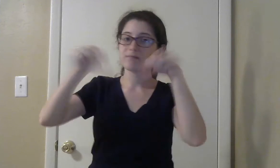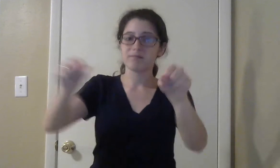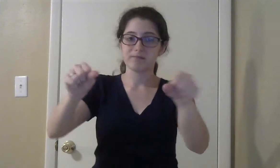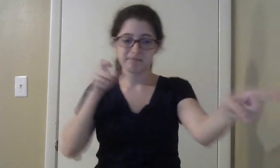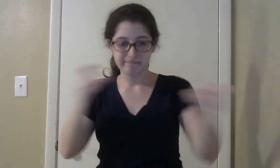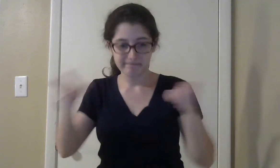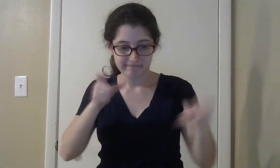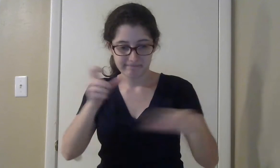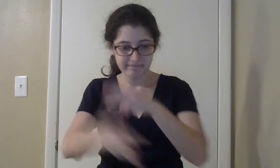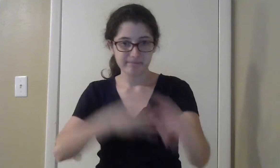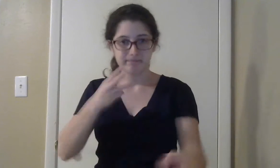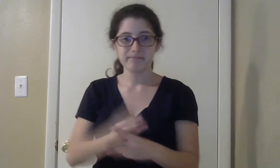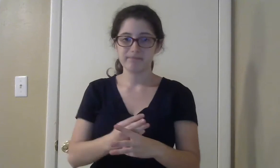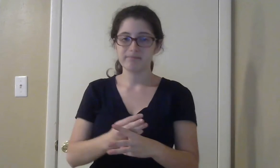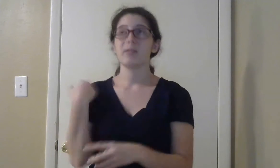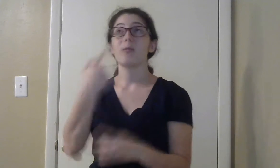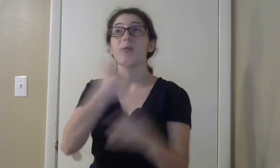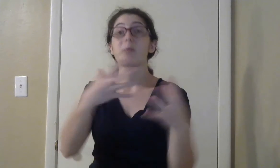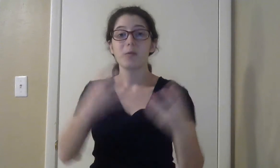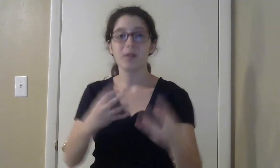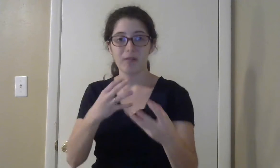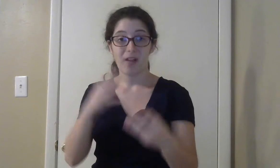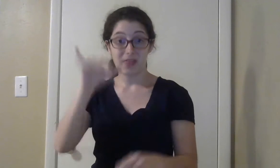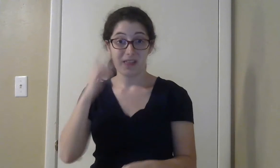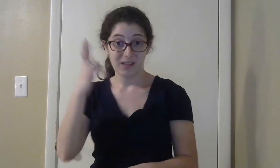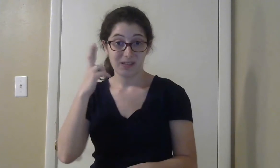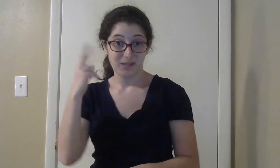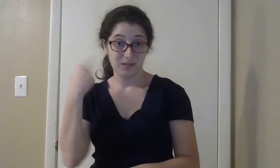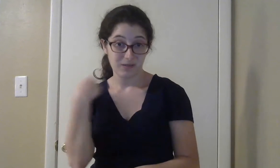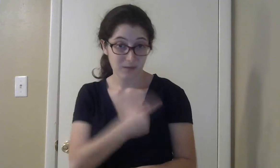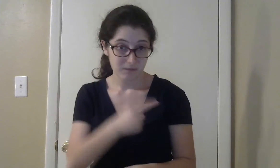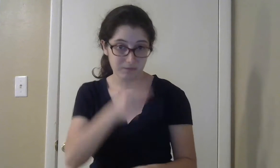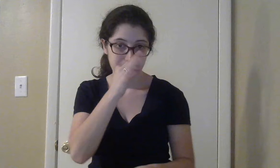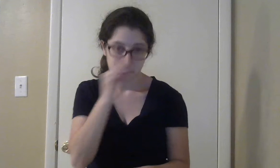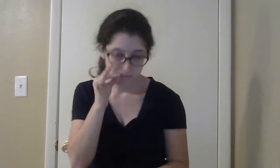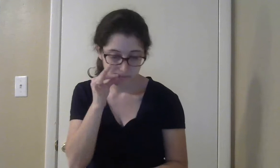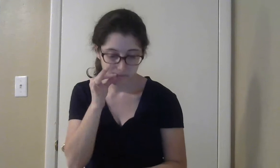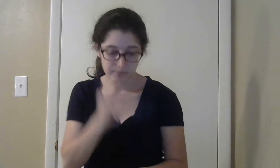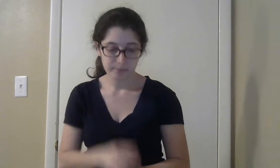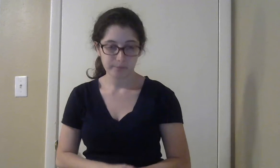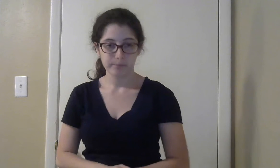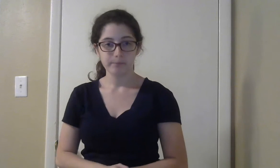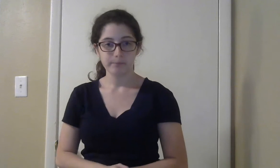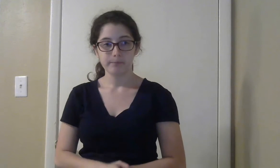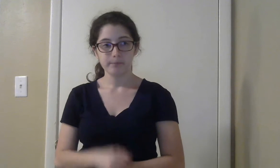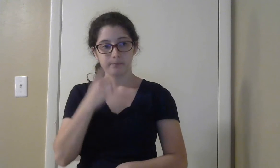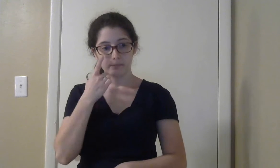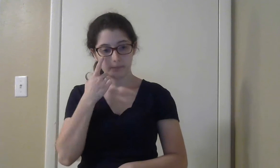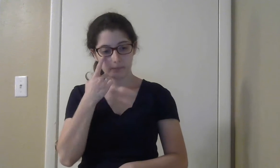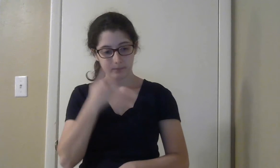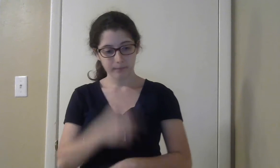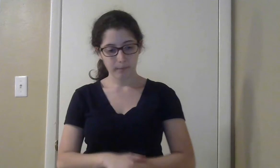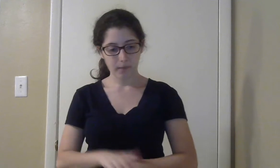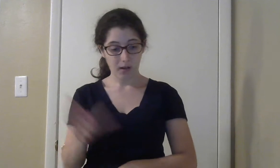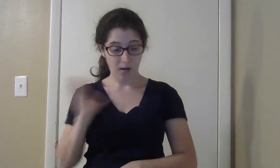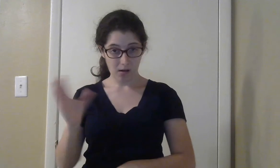sets Christian fasting apart as unique, new wine that can't fit into the old wineskins,